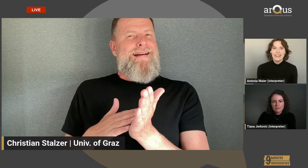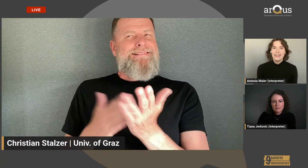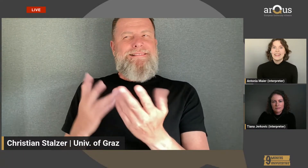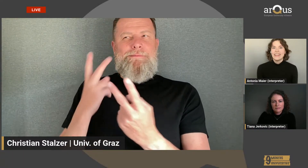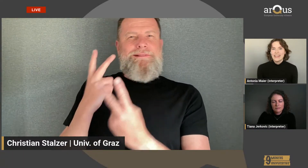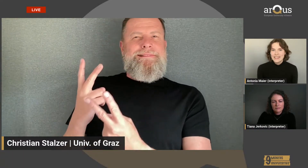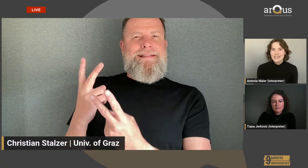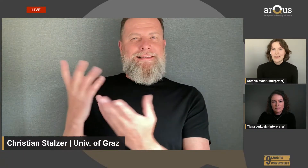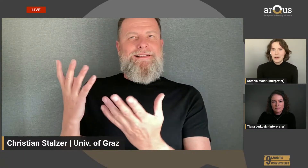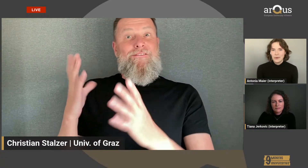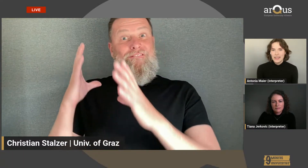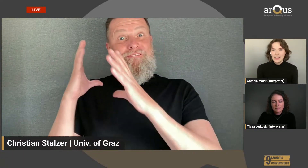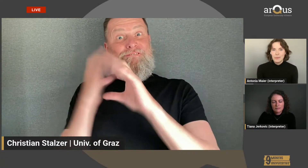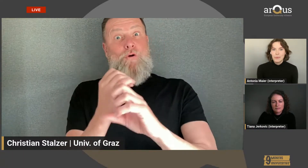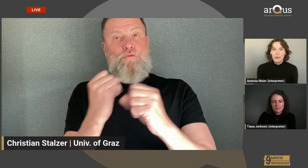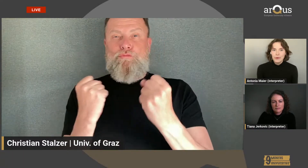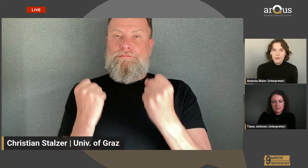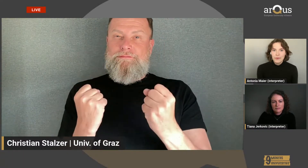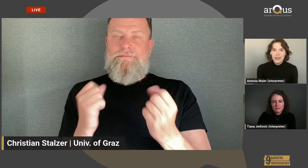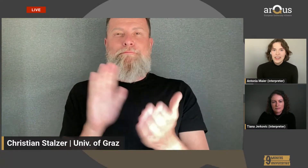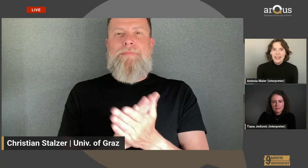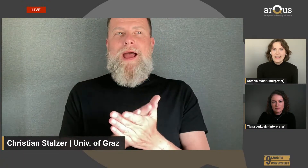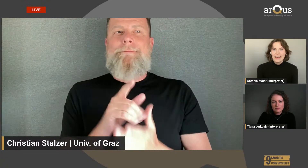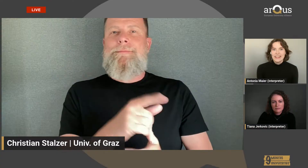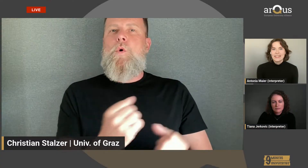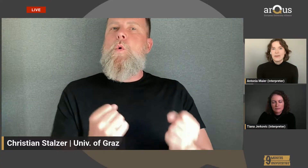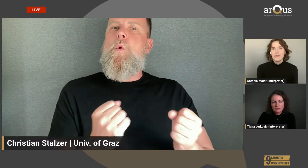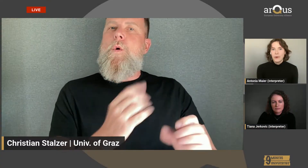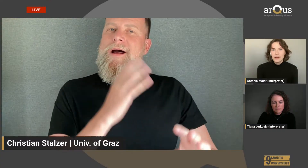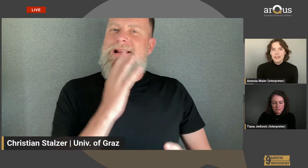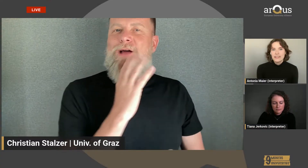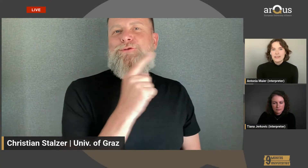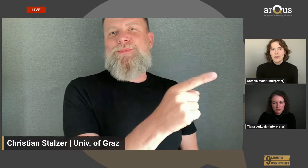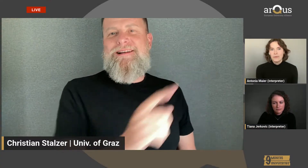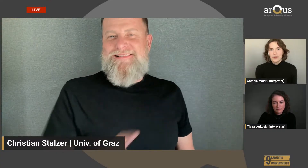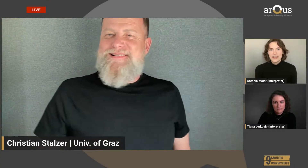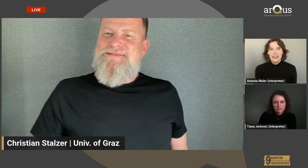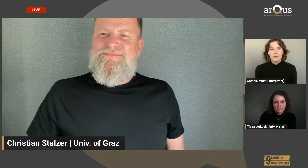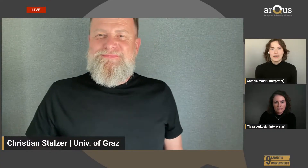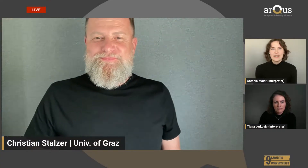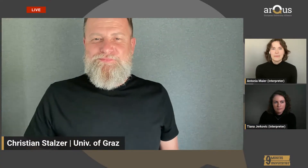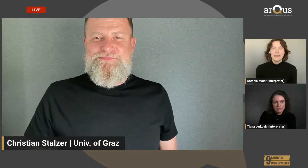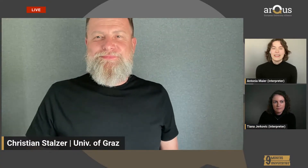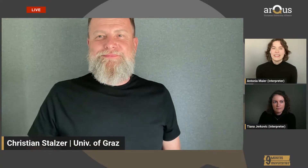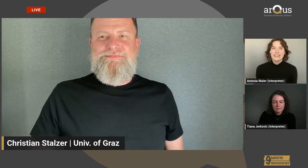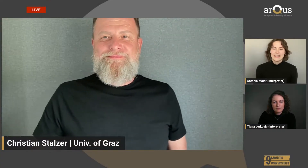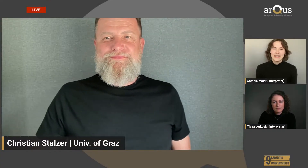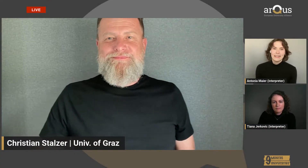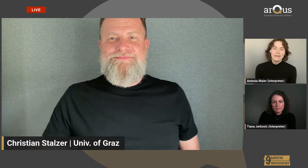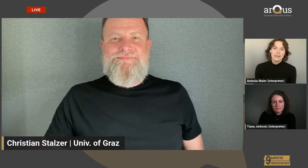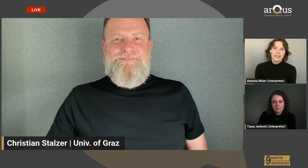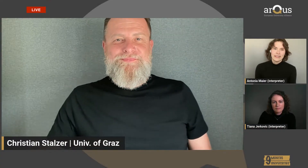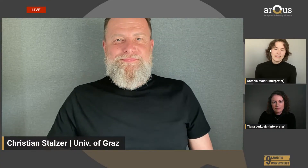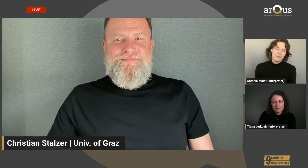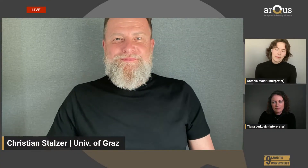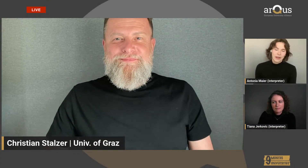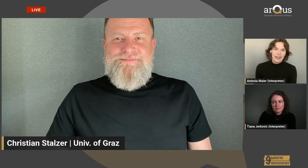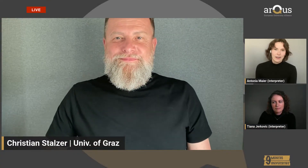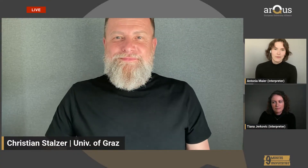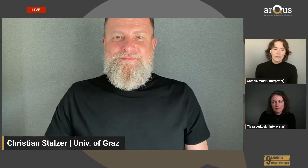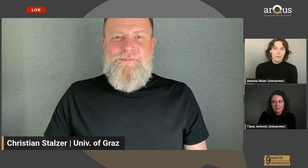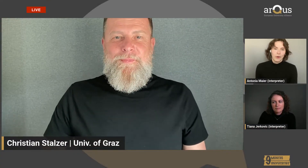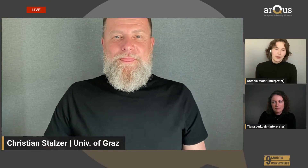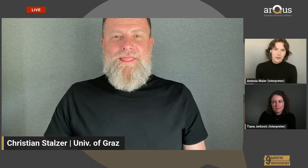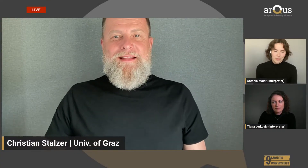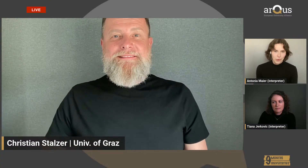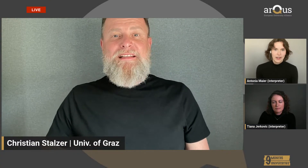And that's already a proof that focus of multilingualism is still kind